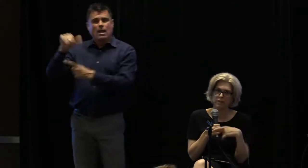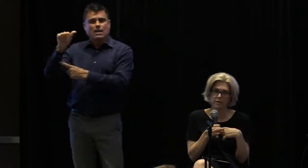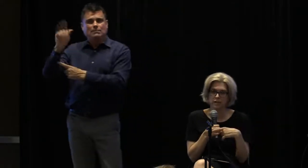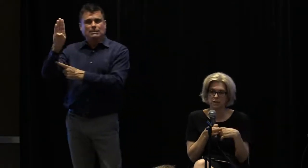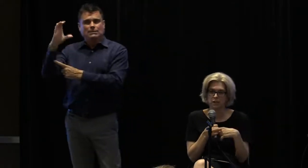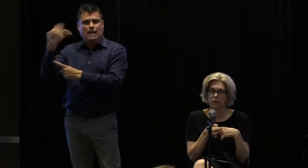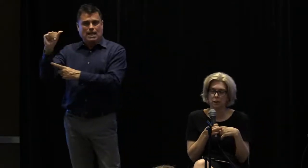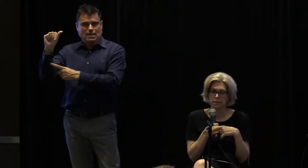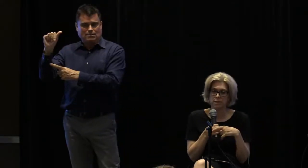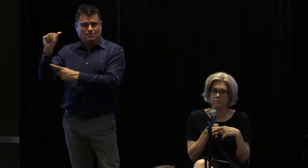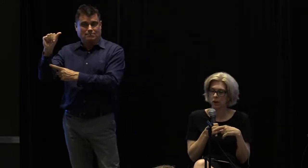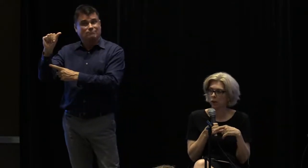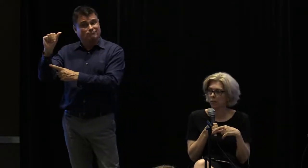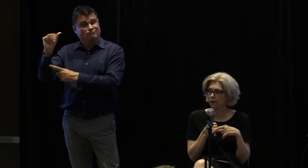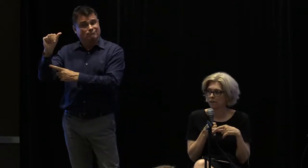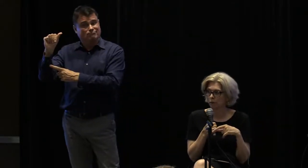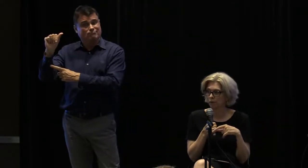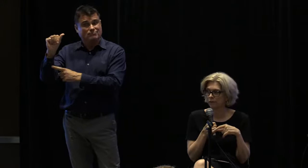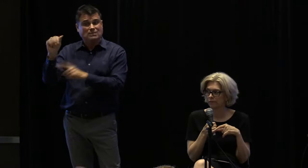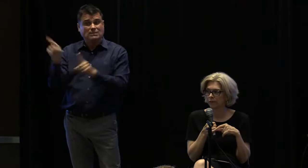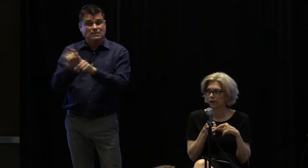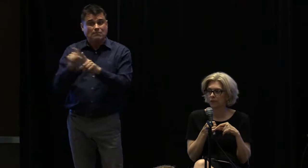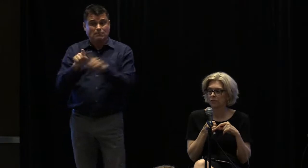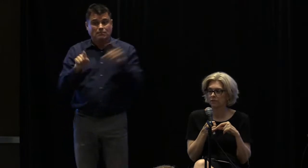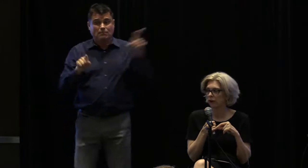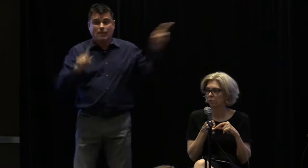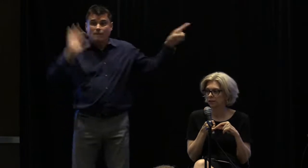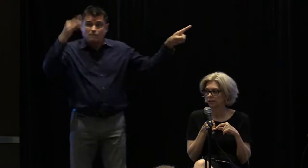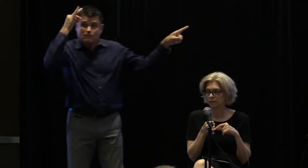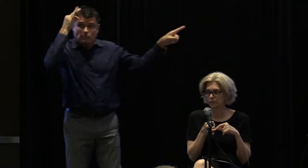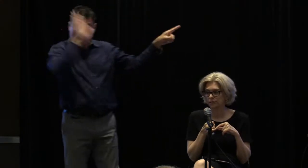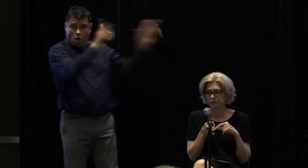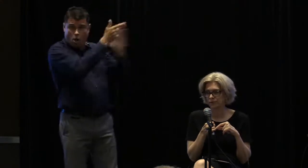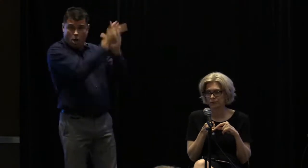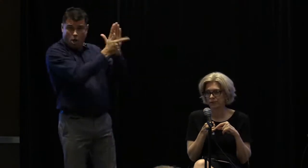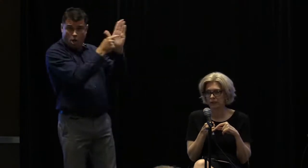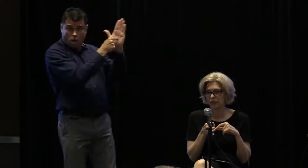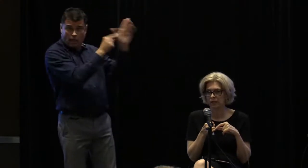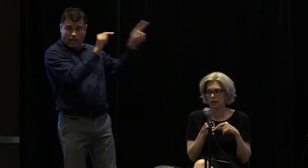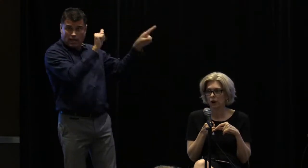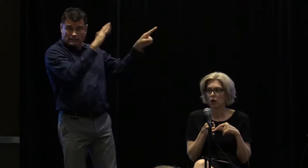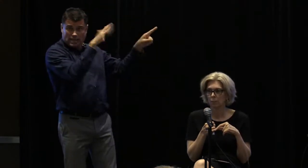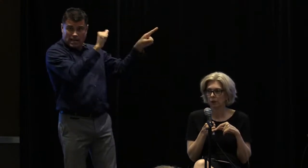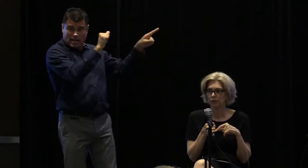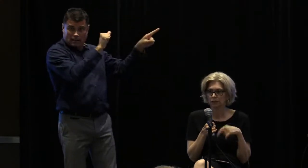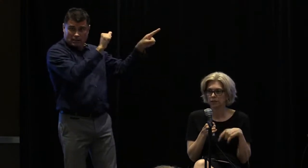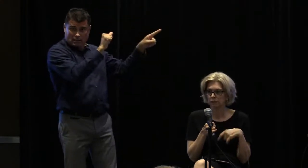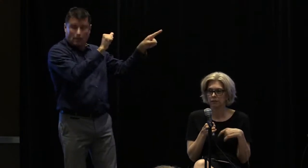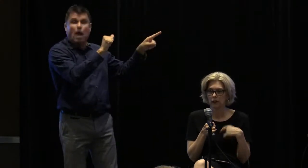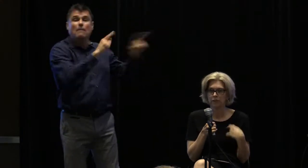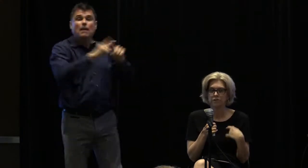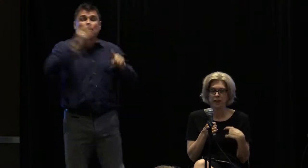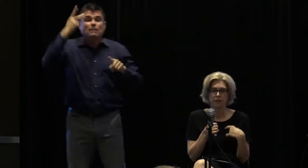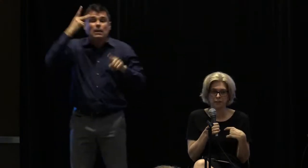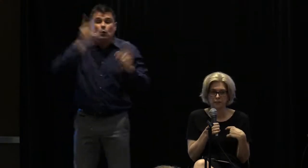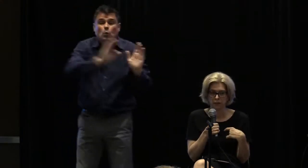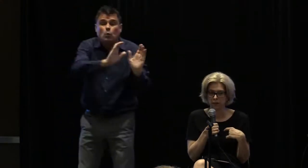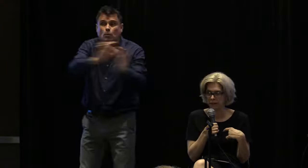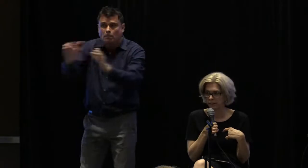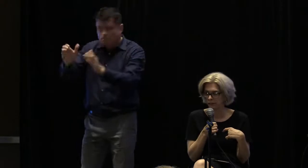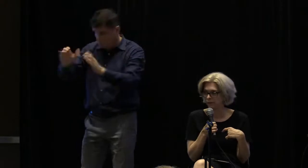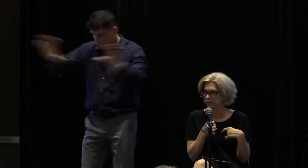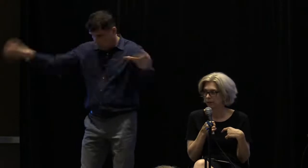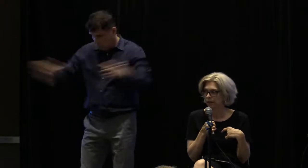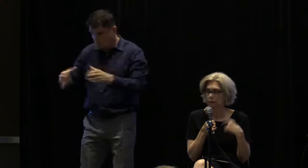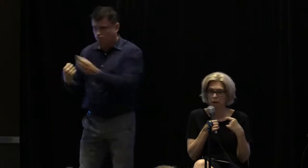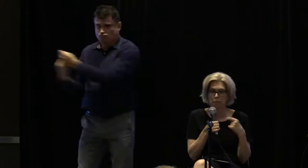federal legislation, received all-party support. This is not a political issue. All politicians understand that this is the right thing